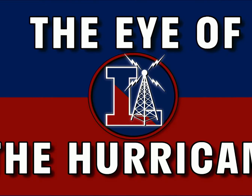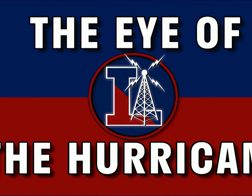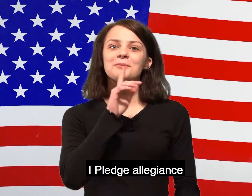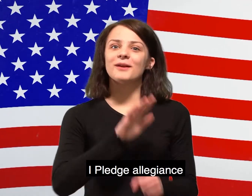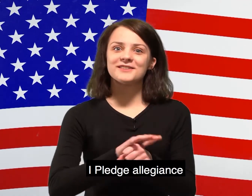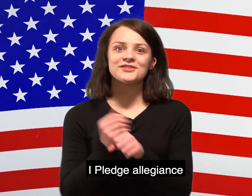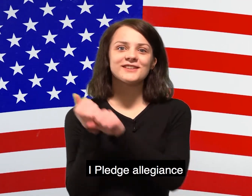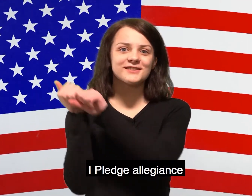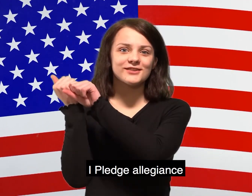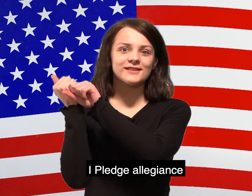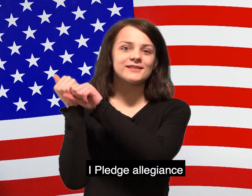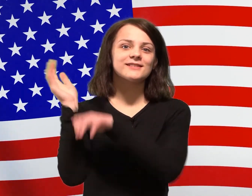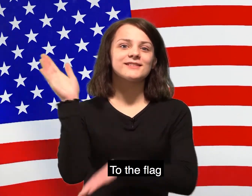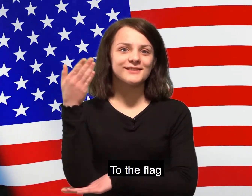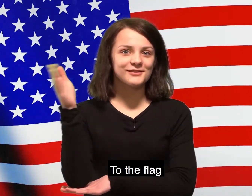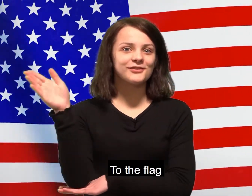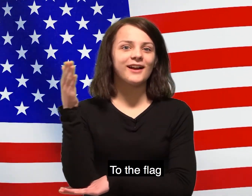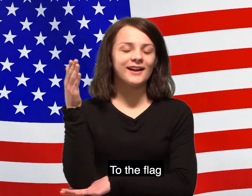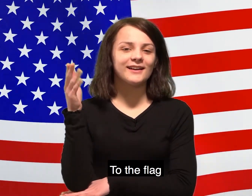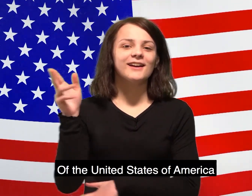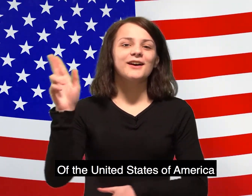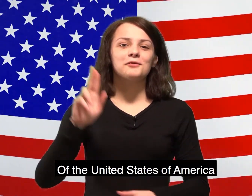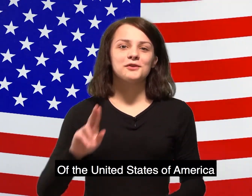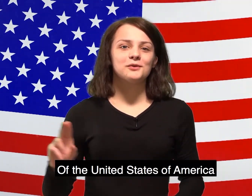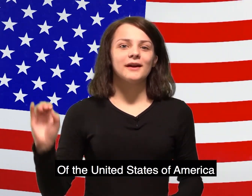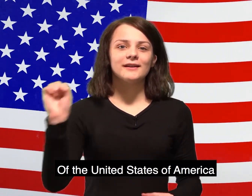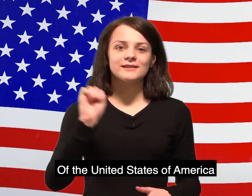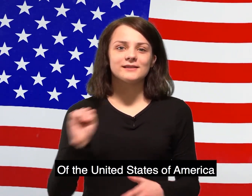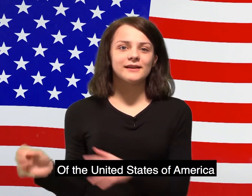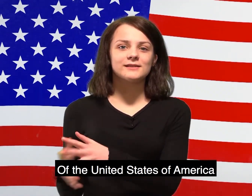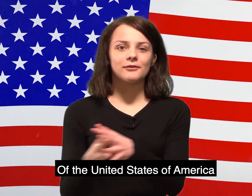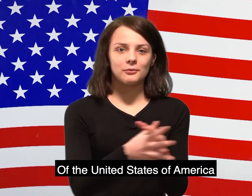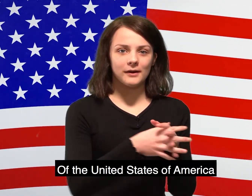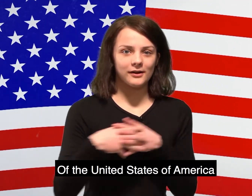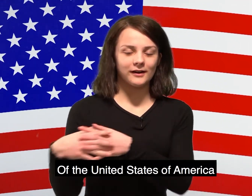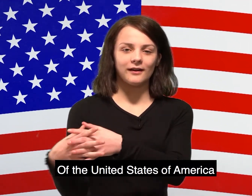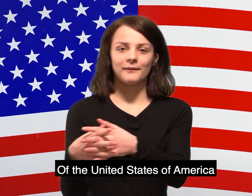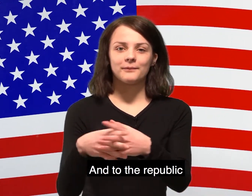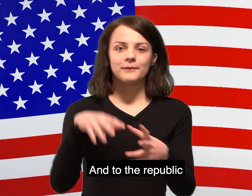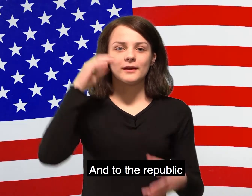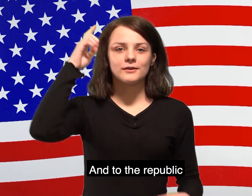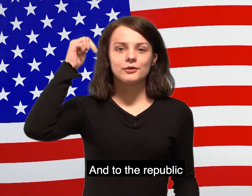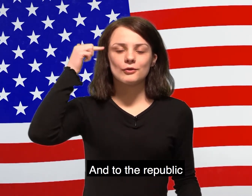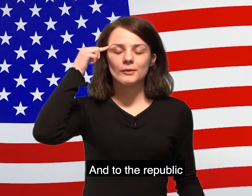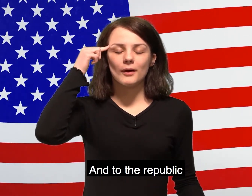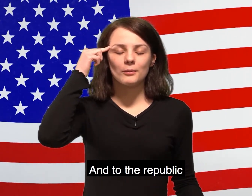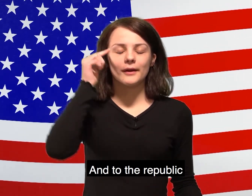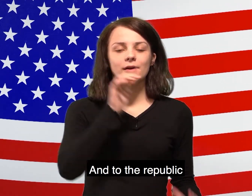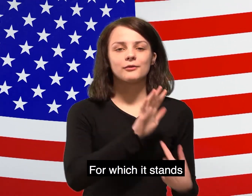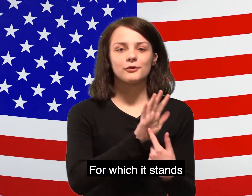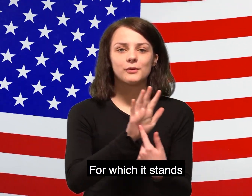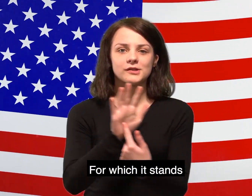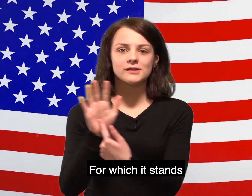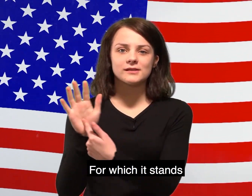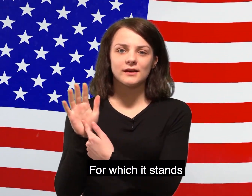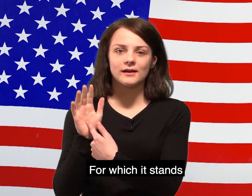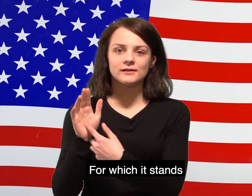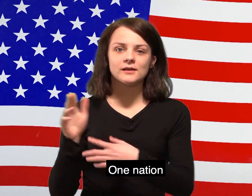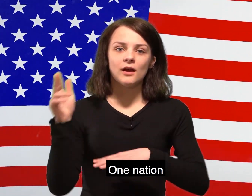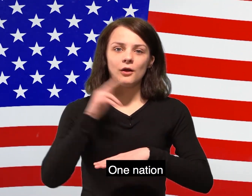I pledge allegiance to the flag of the United States of America and to the Republic for which it stands,